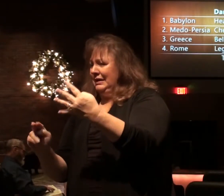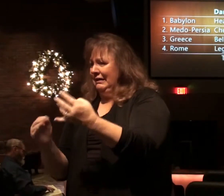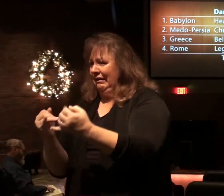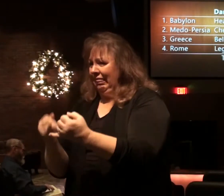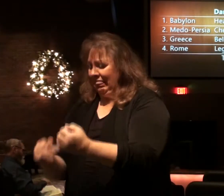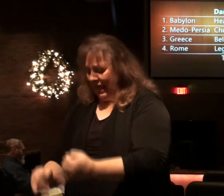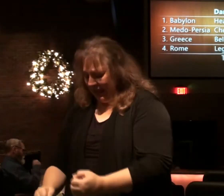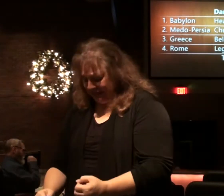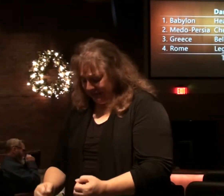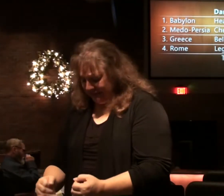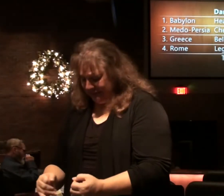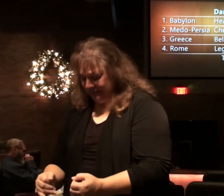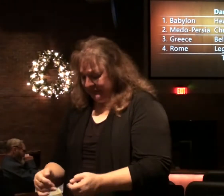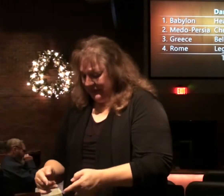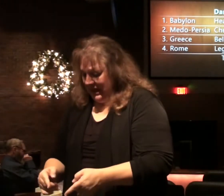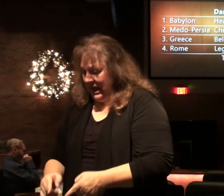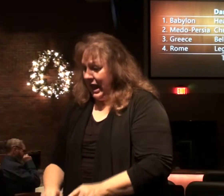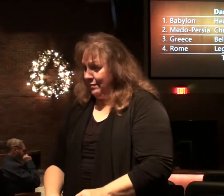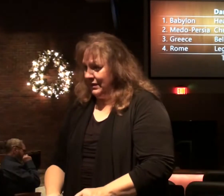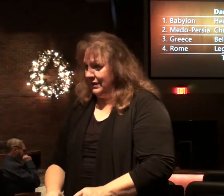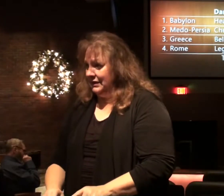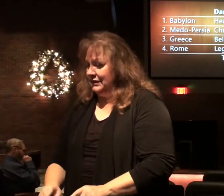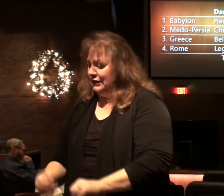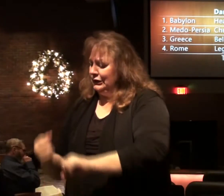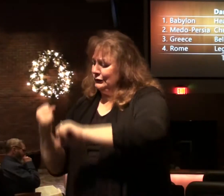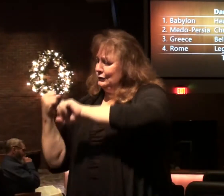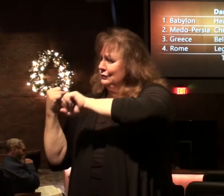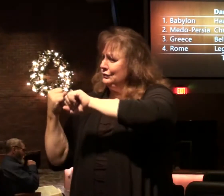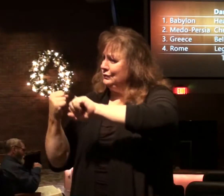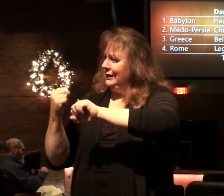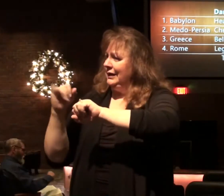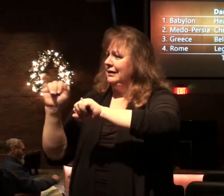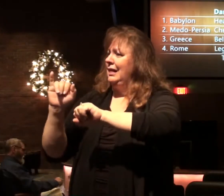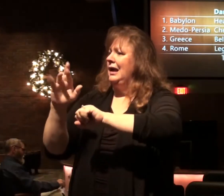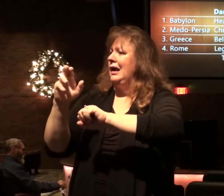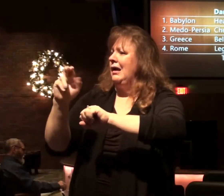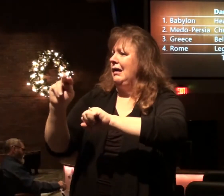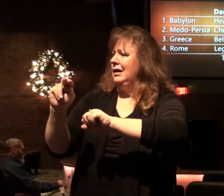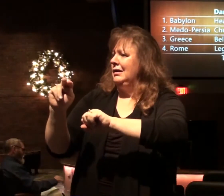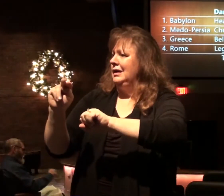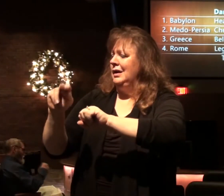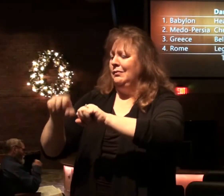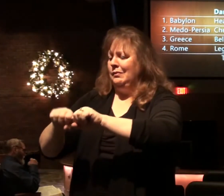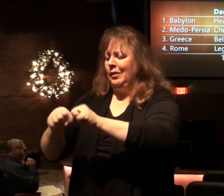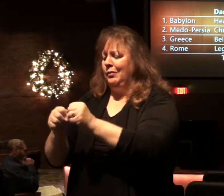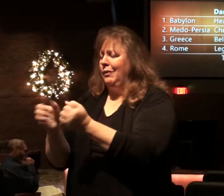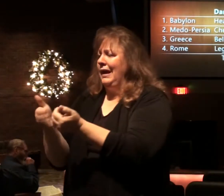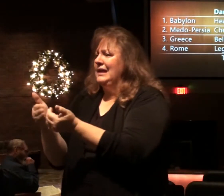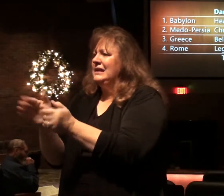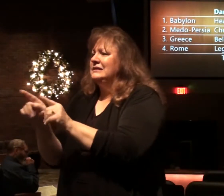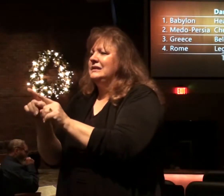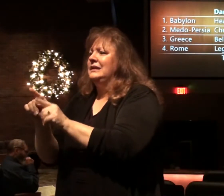latter form, it will have the strength of iron, but the brittleness of clay.